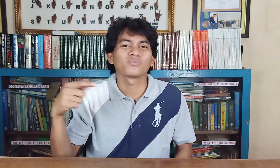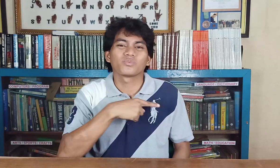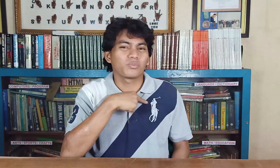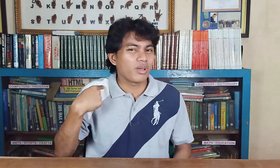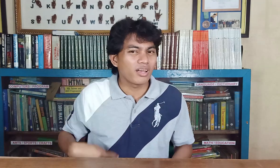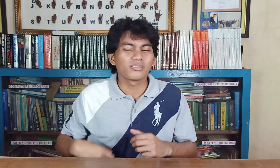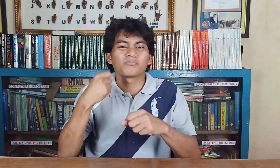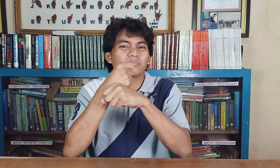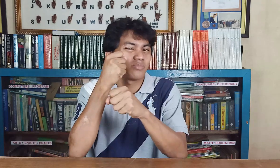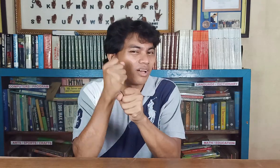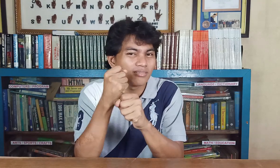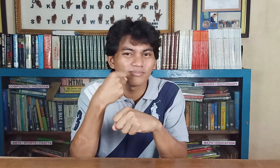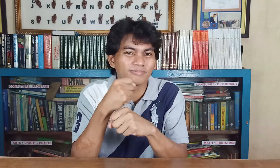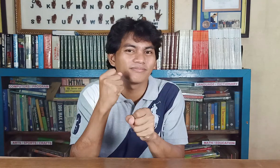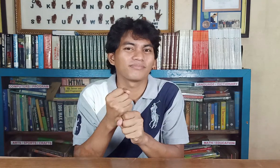them are China-made.